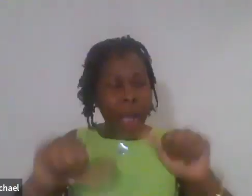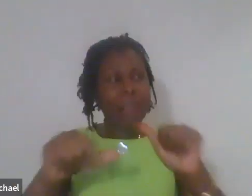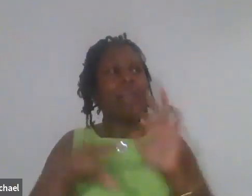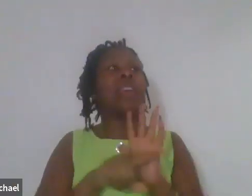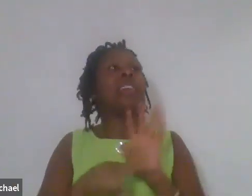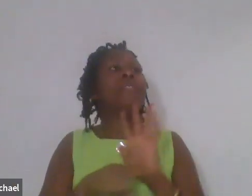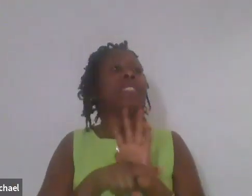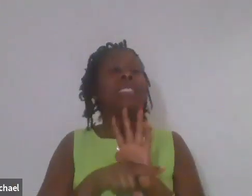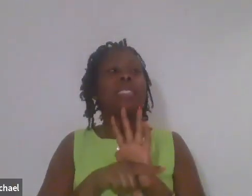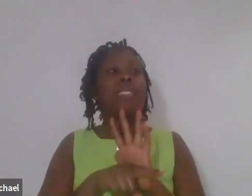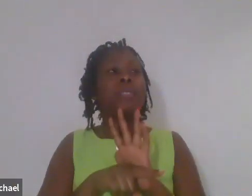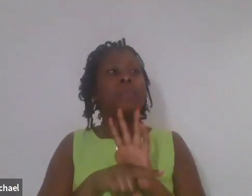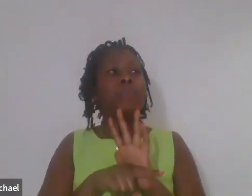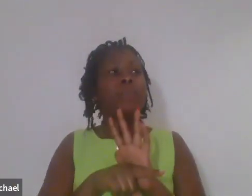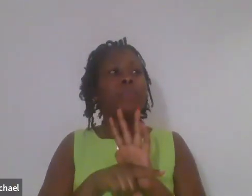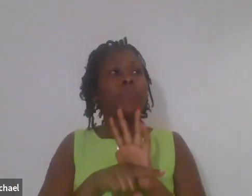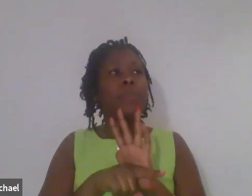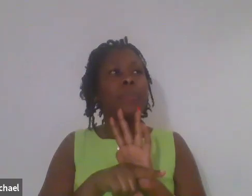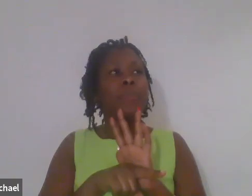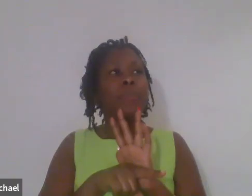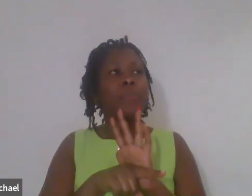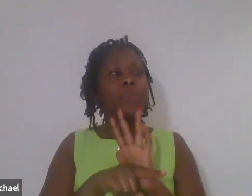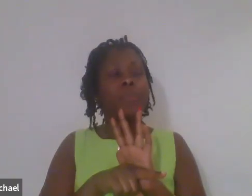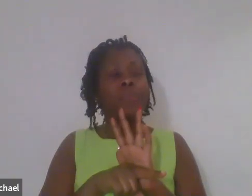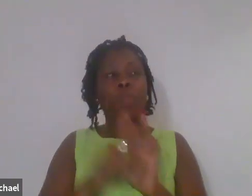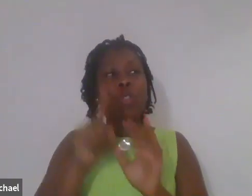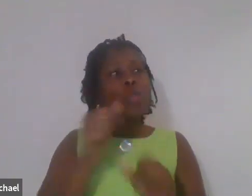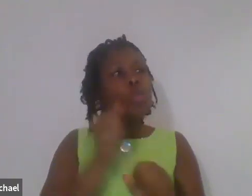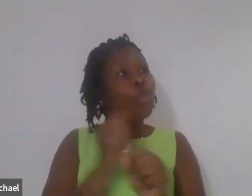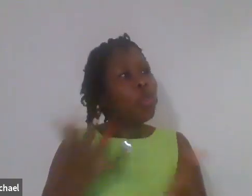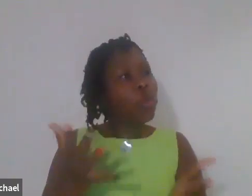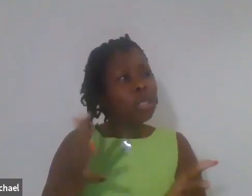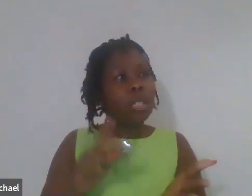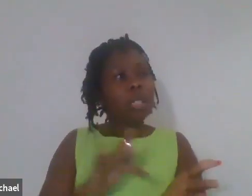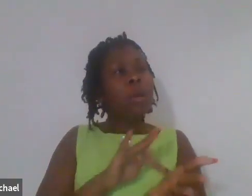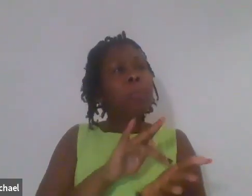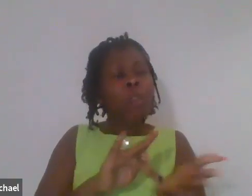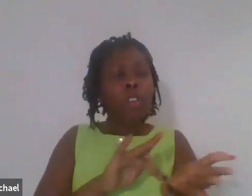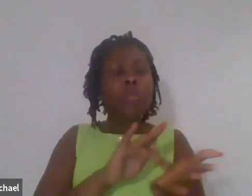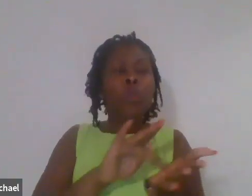It's always important never to respond to the negative remarks.